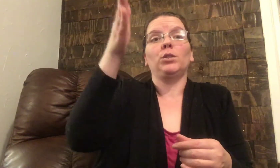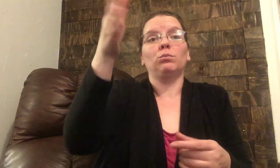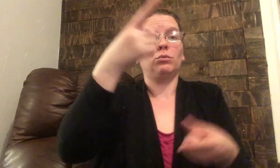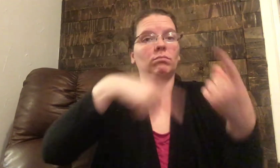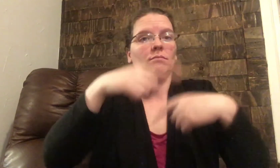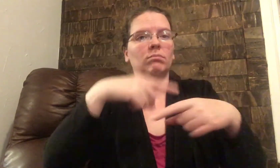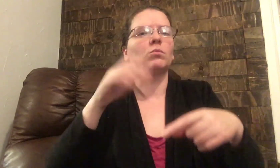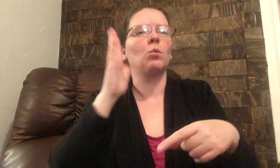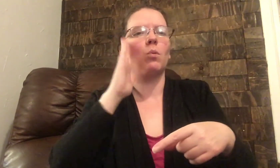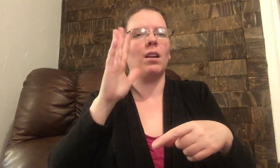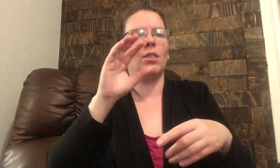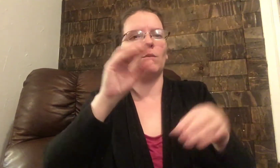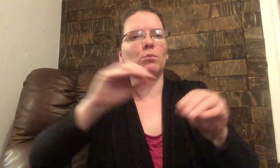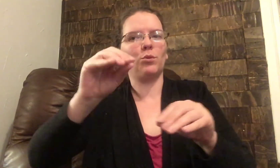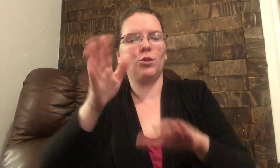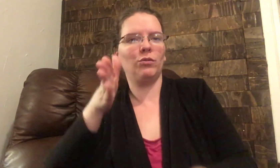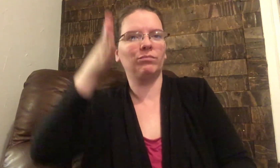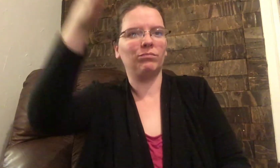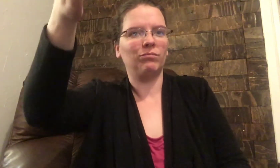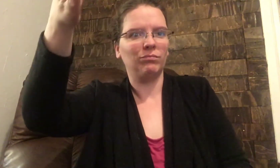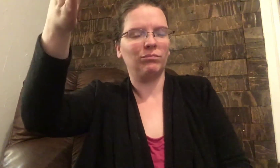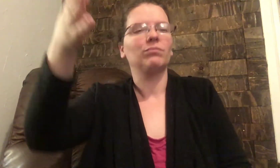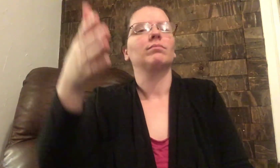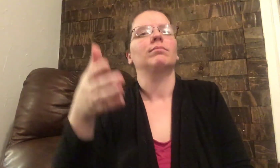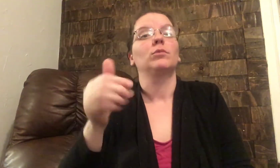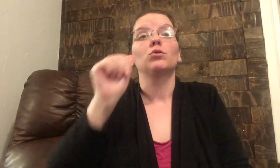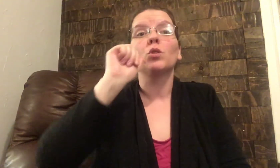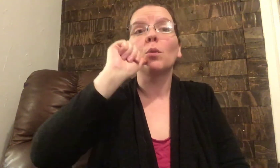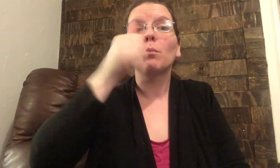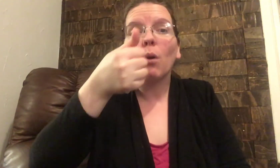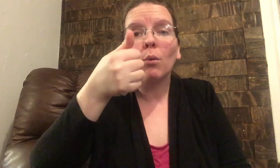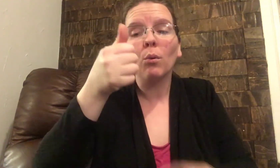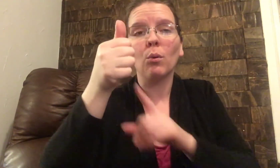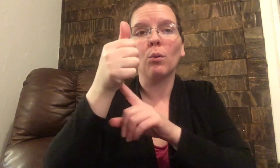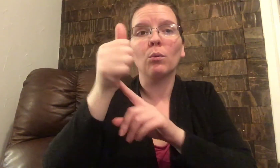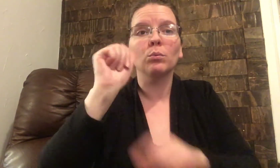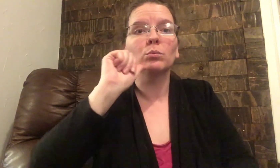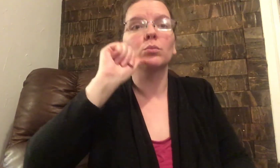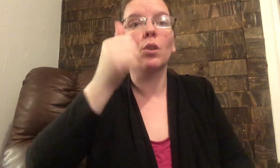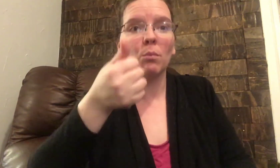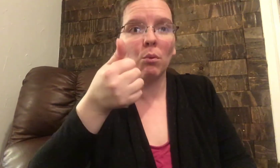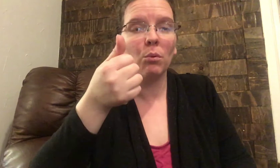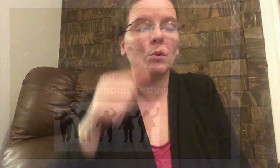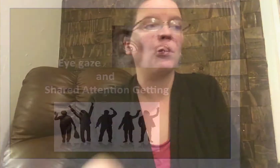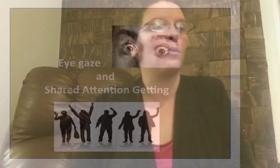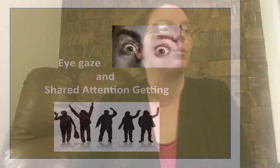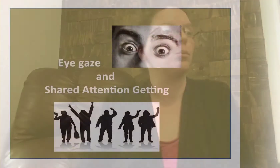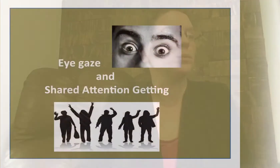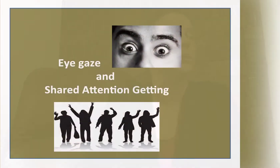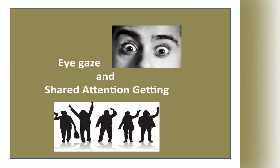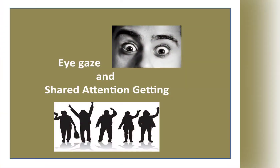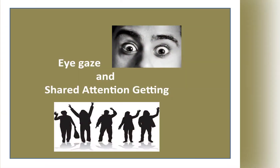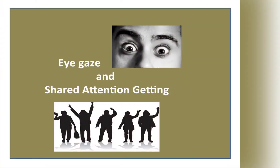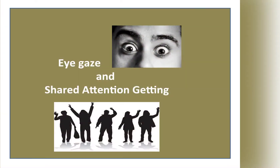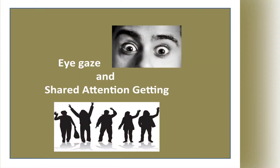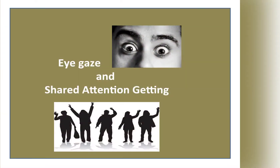And for future signs, they'll move forward. Tomorrow, tomorrow.